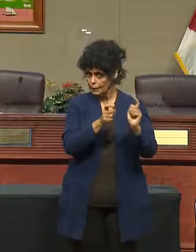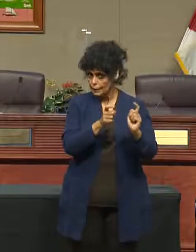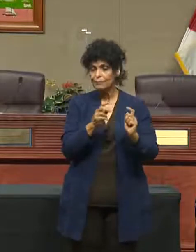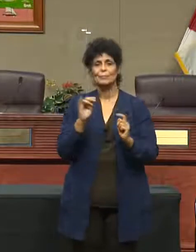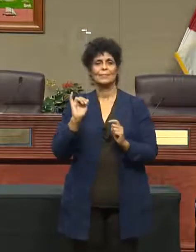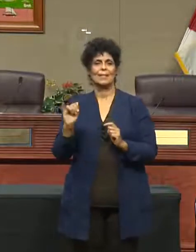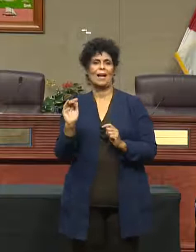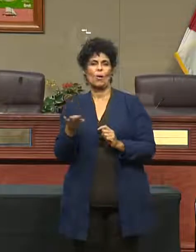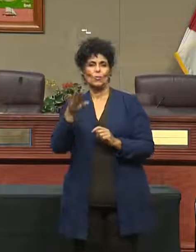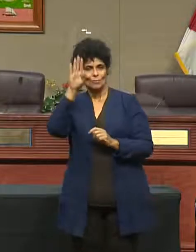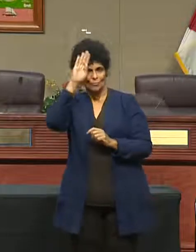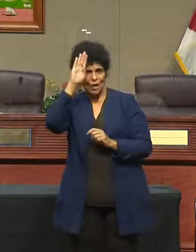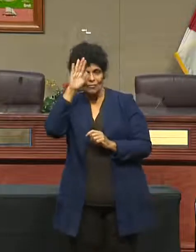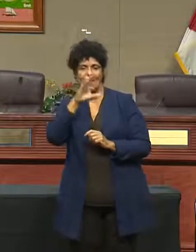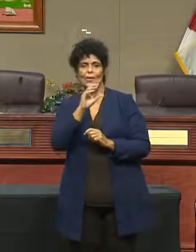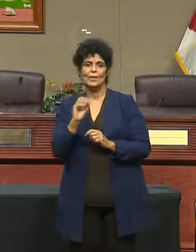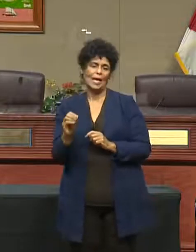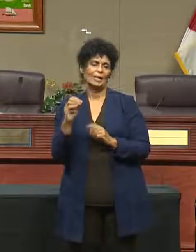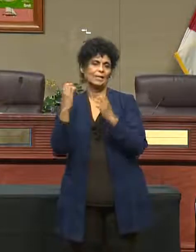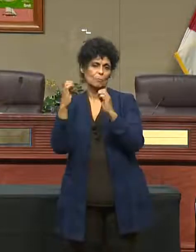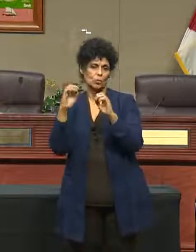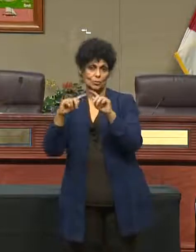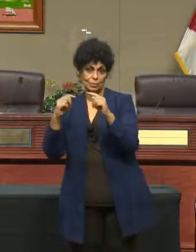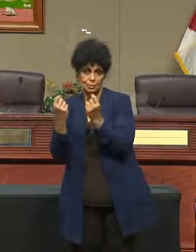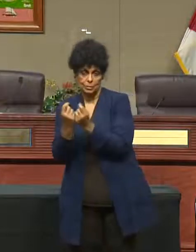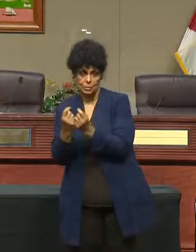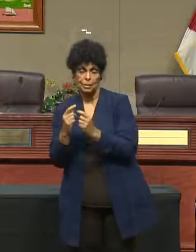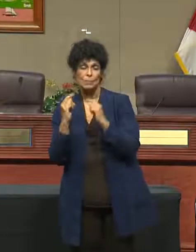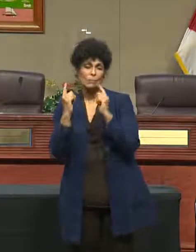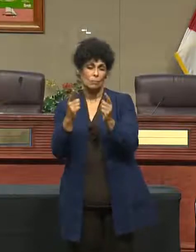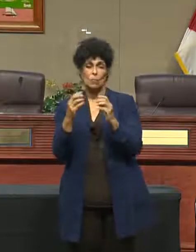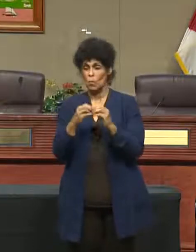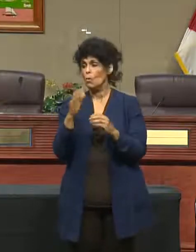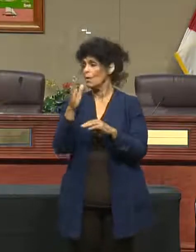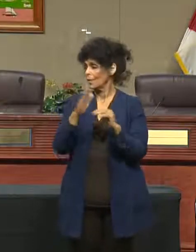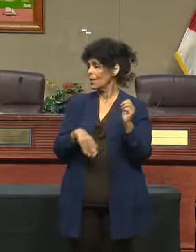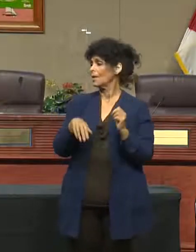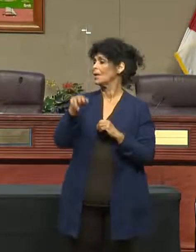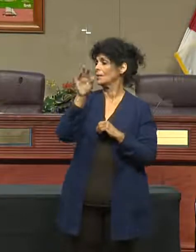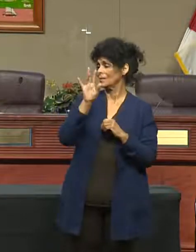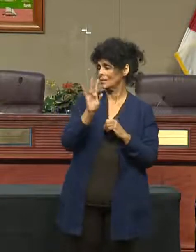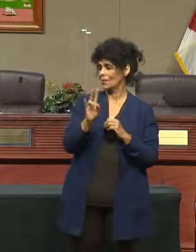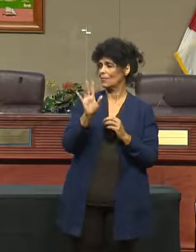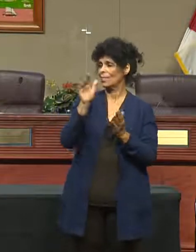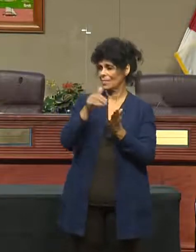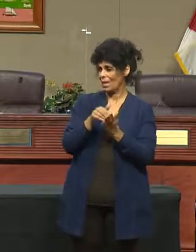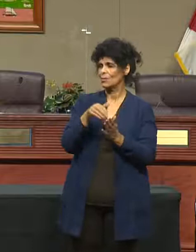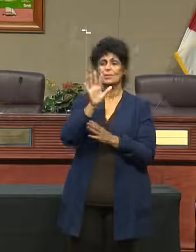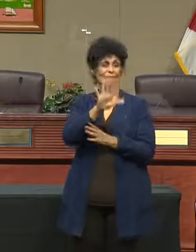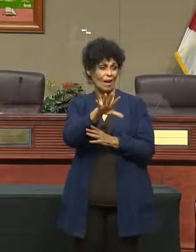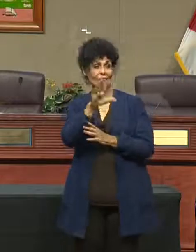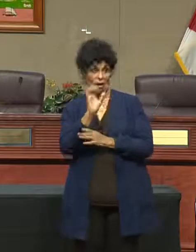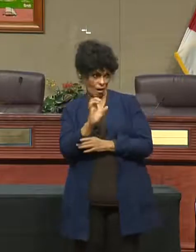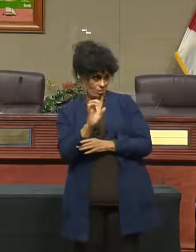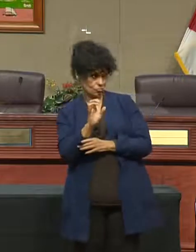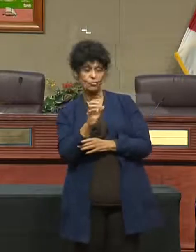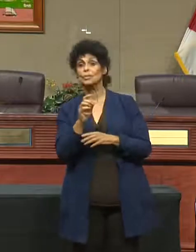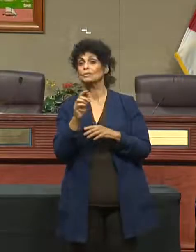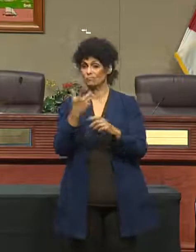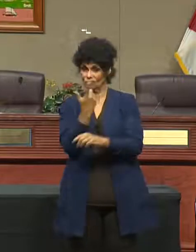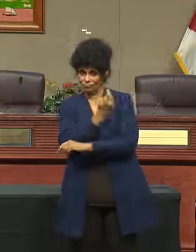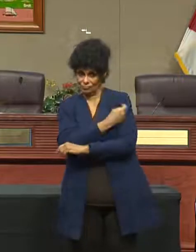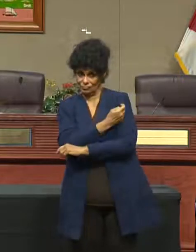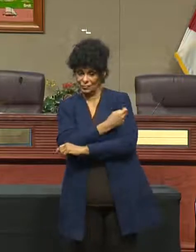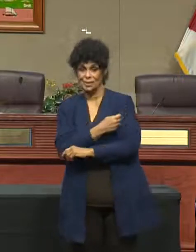teams have provided 7,550 COVID vaccinations. Thanks to the personnel